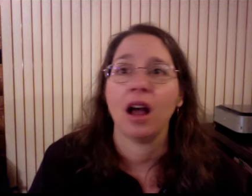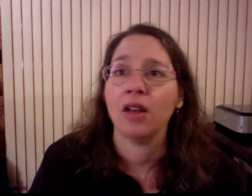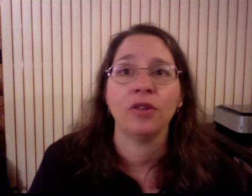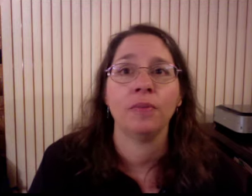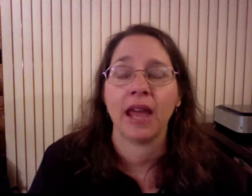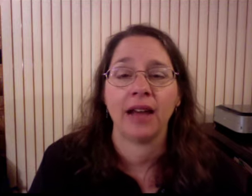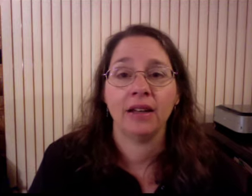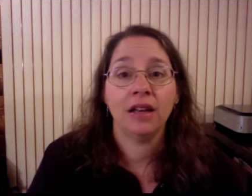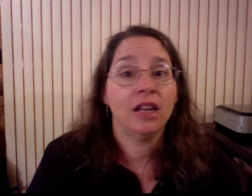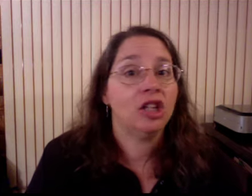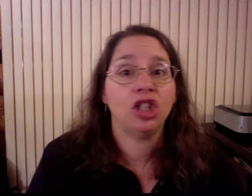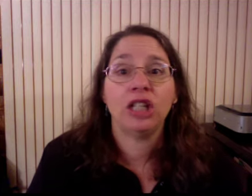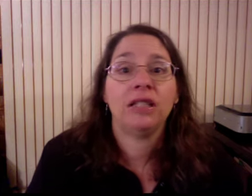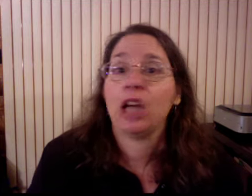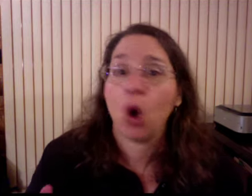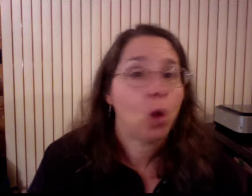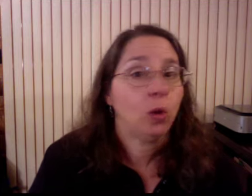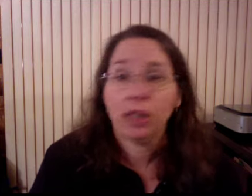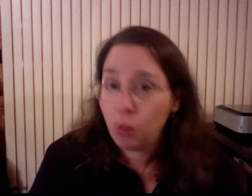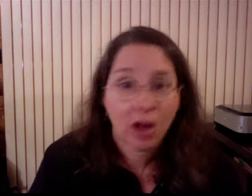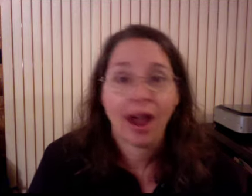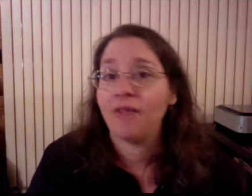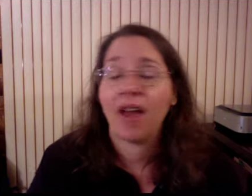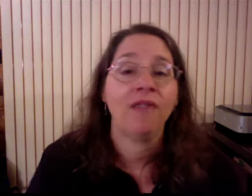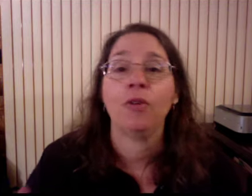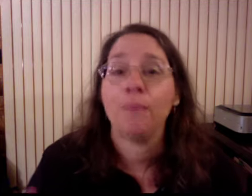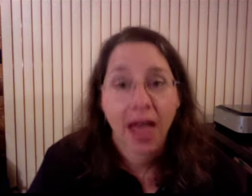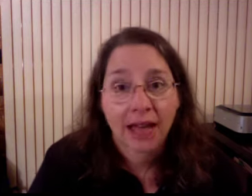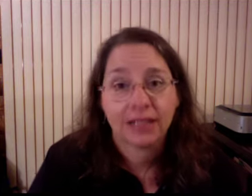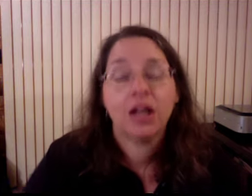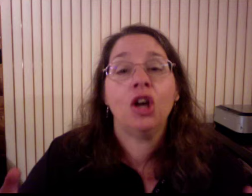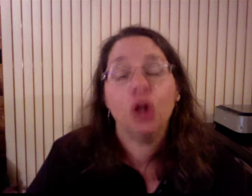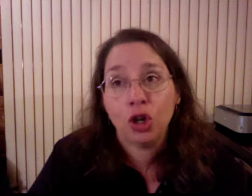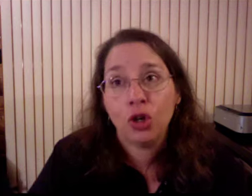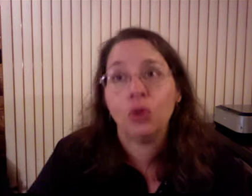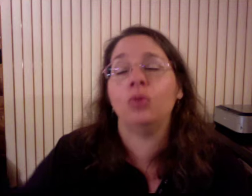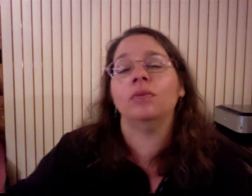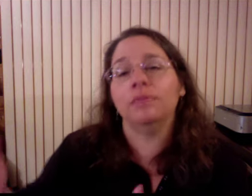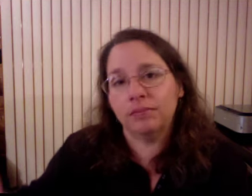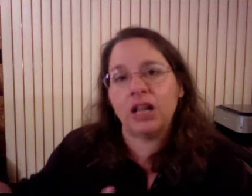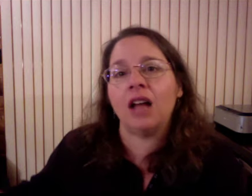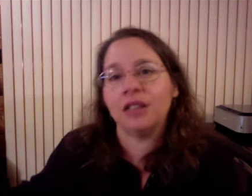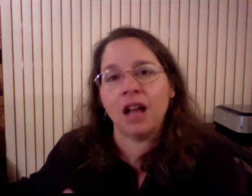other man. She's the only one I've ever met who...